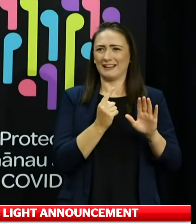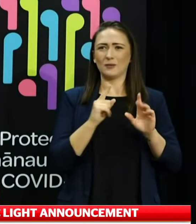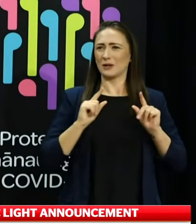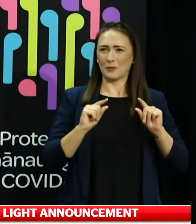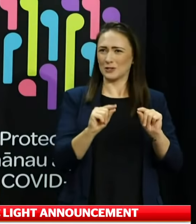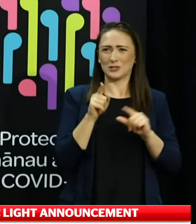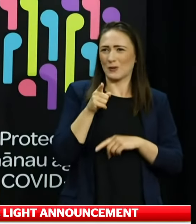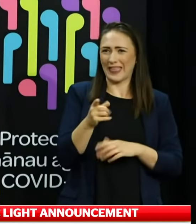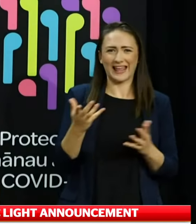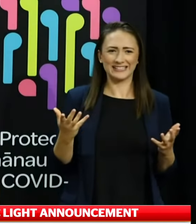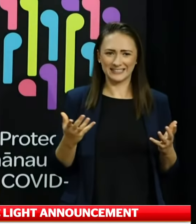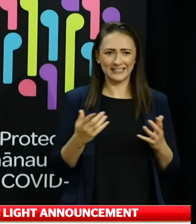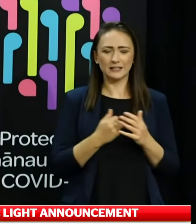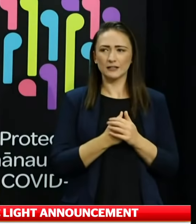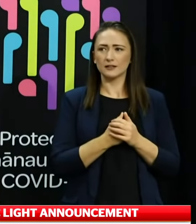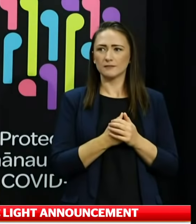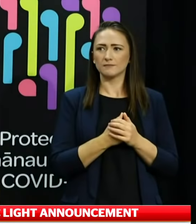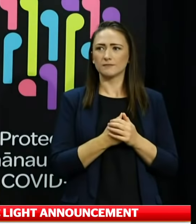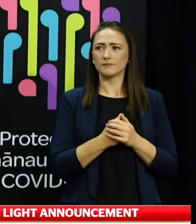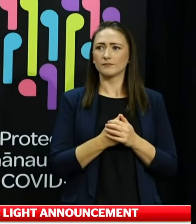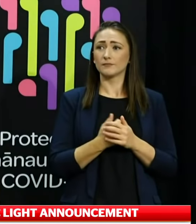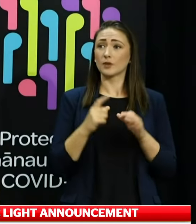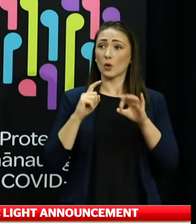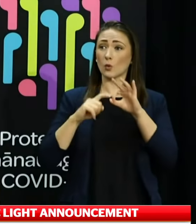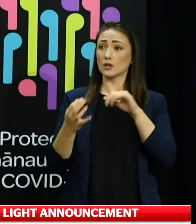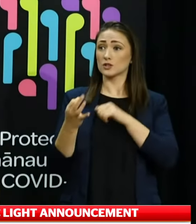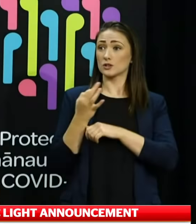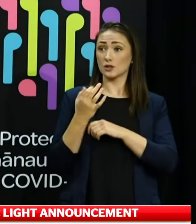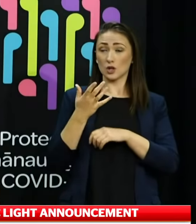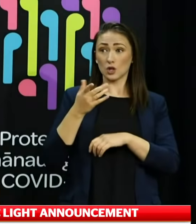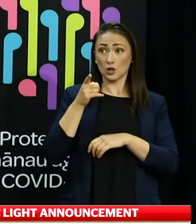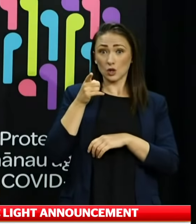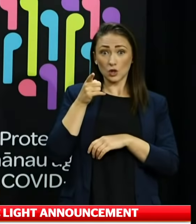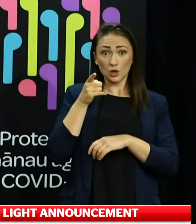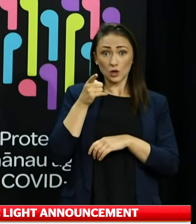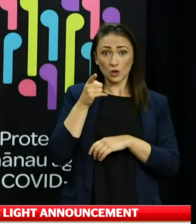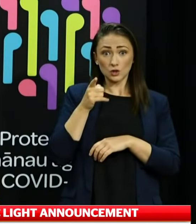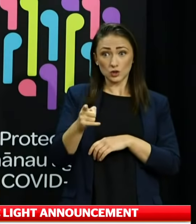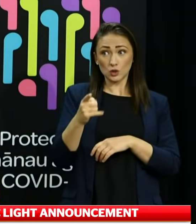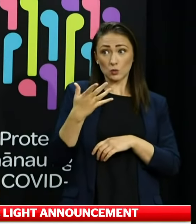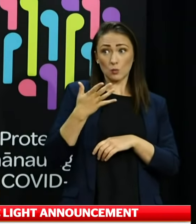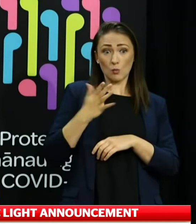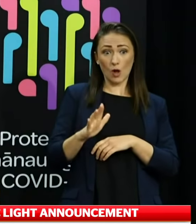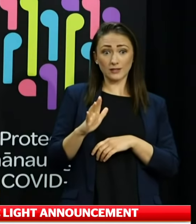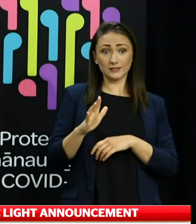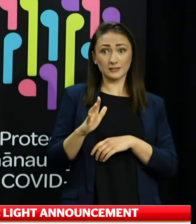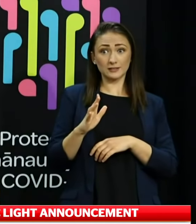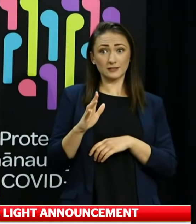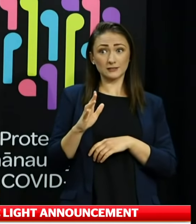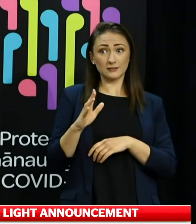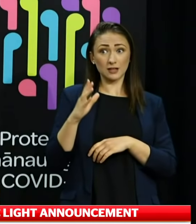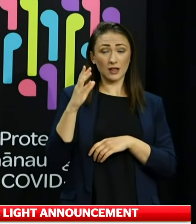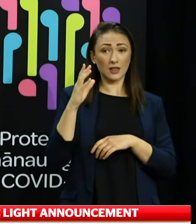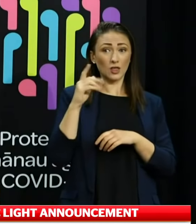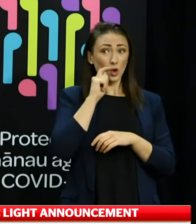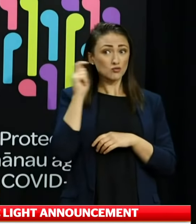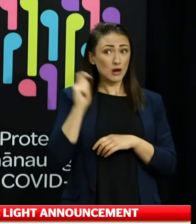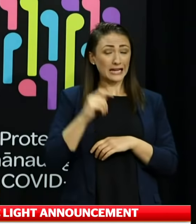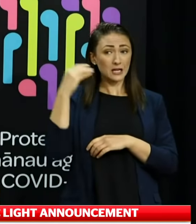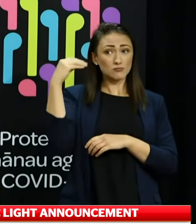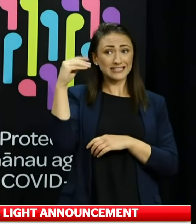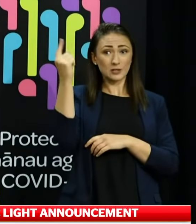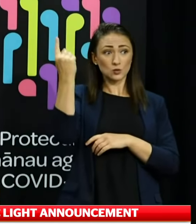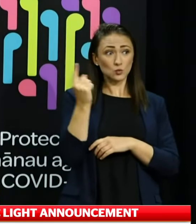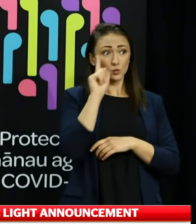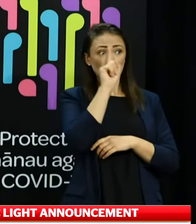situation like this. Would you like to see it? I would welcome it if that was what the Ukrainian president wanted to do, But I don't think that New